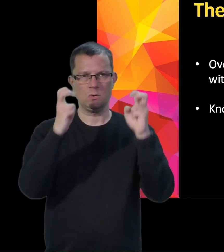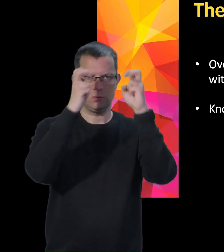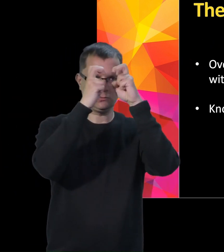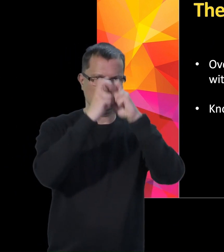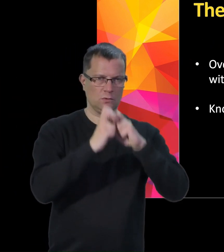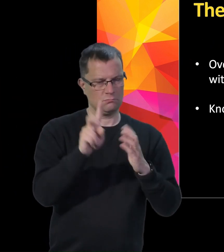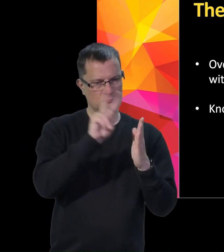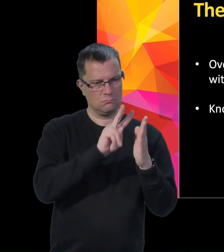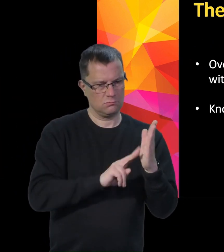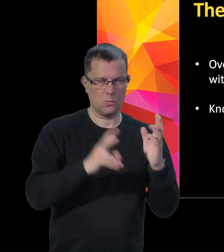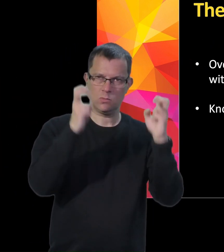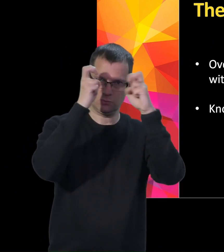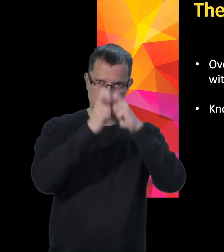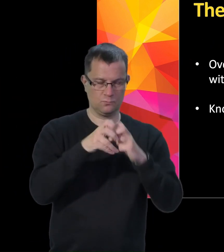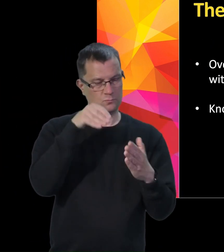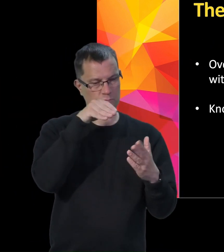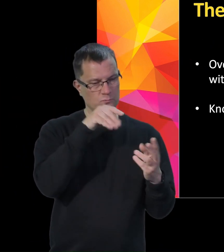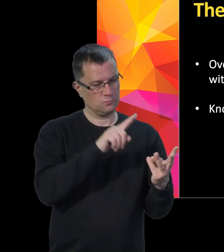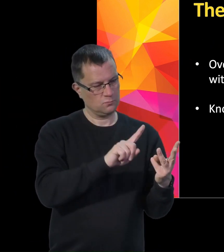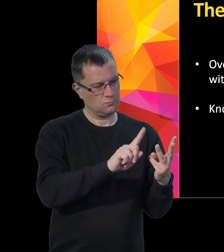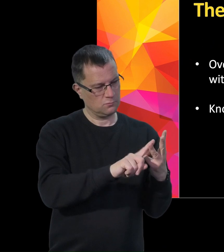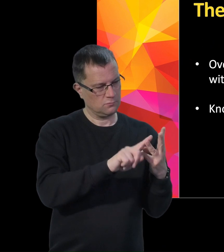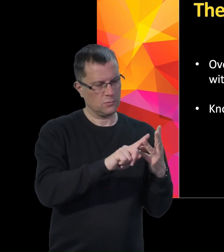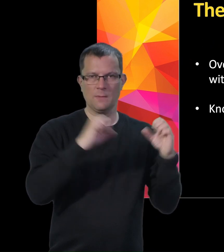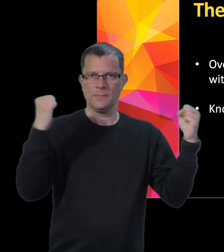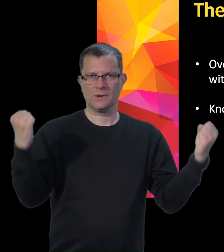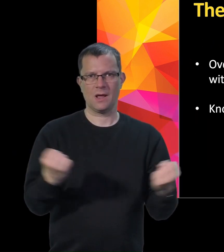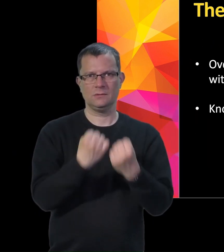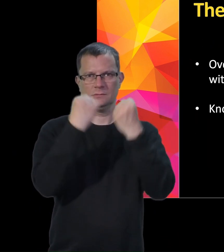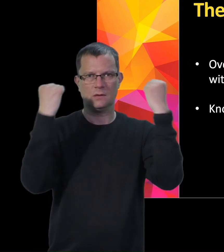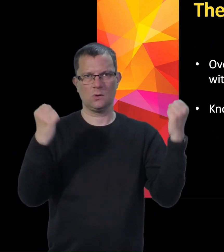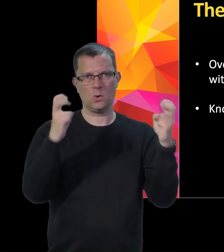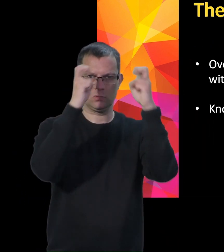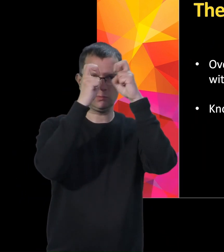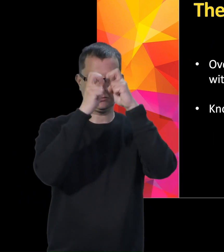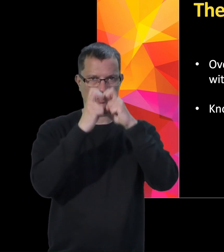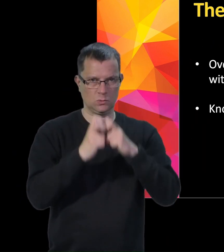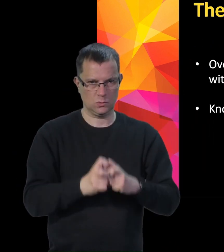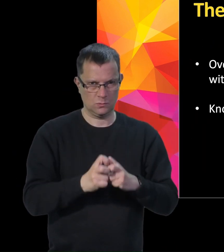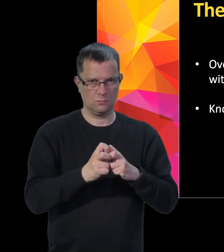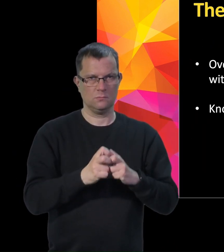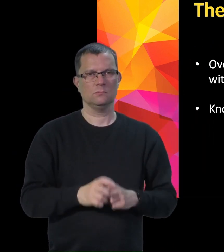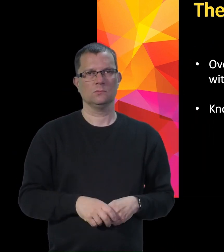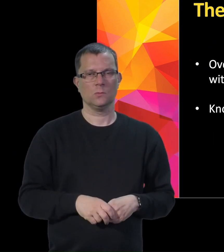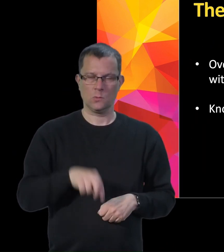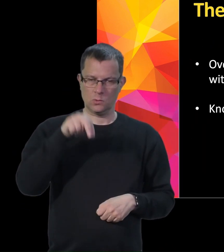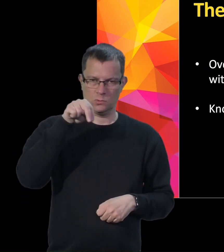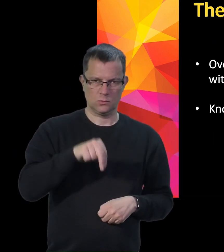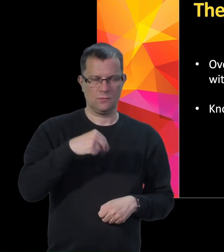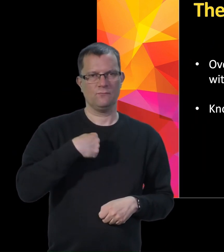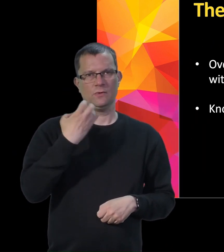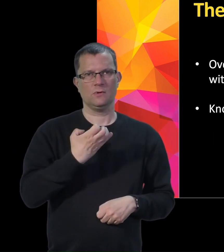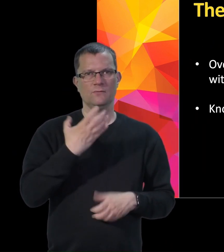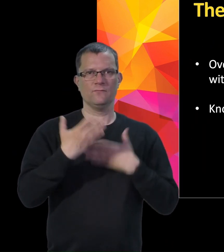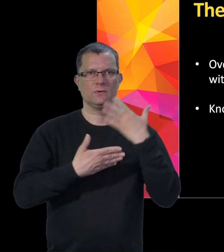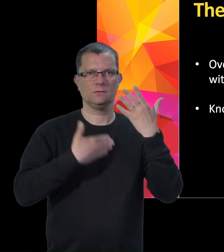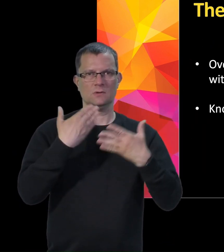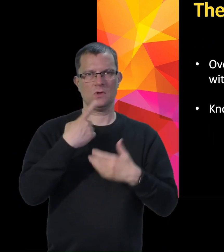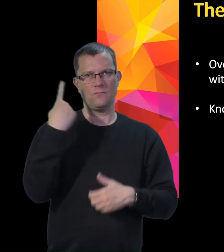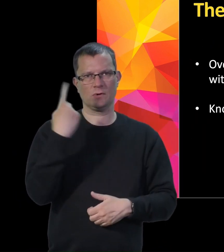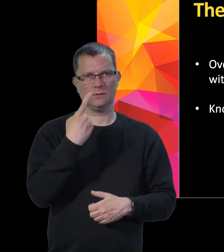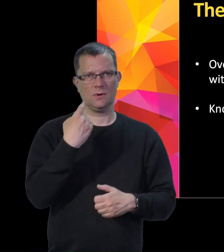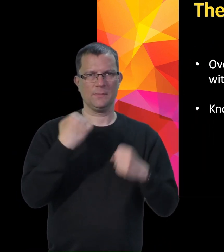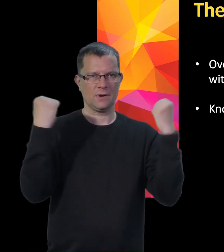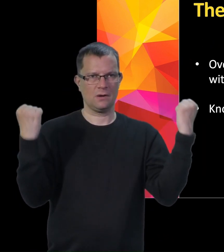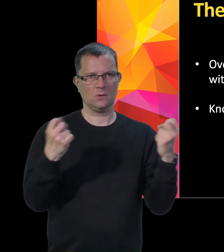in which we read different papers. And the third part was a practical study. I will now tell you